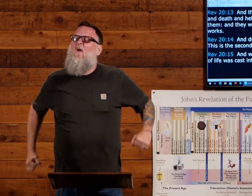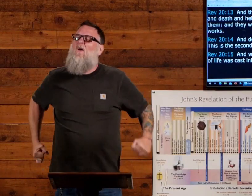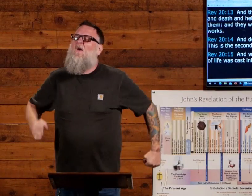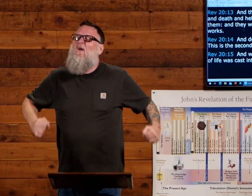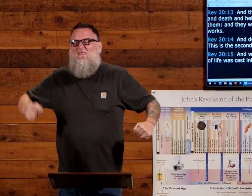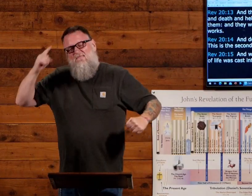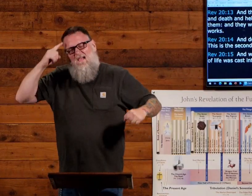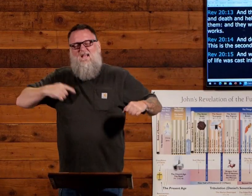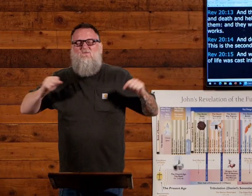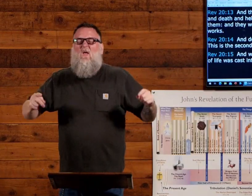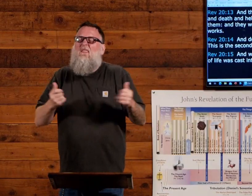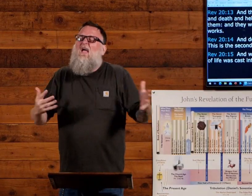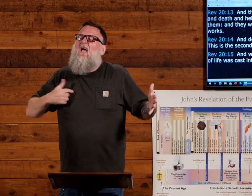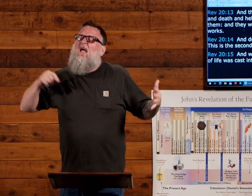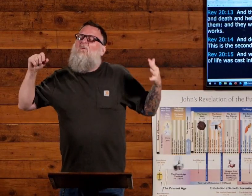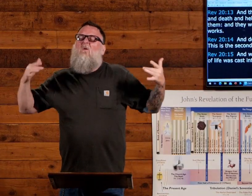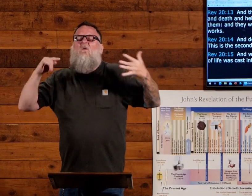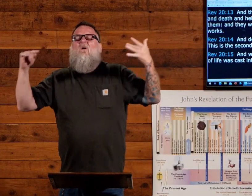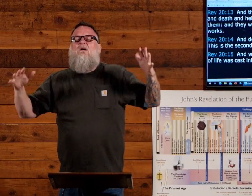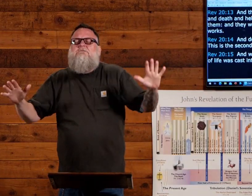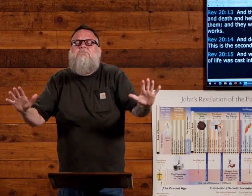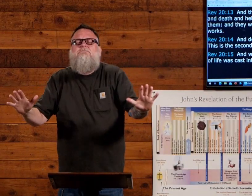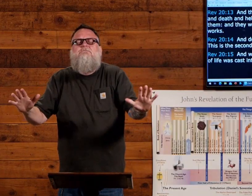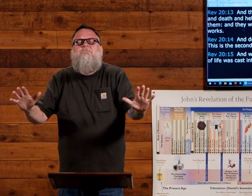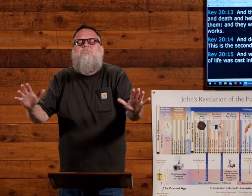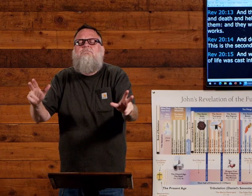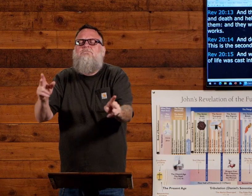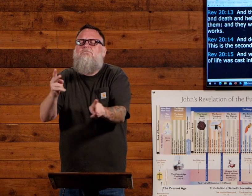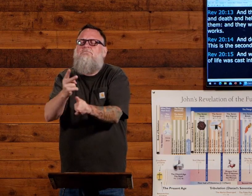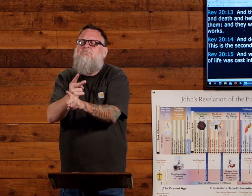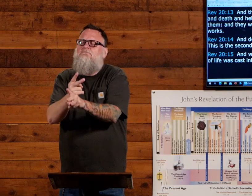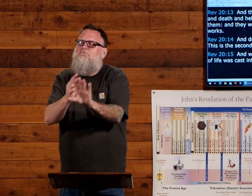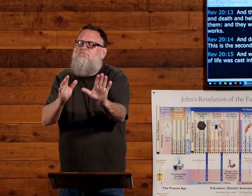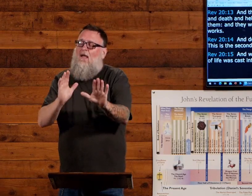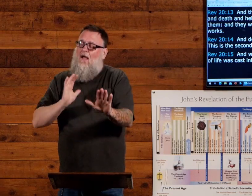There are people that claim to know Christ, but their works show other.